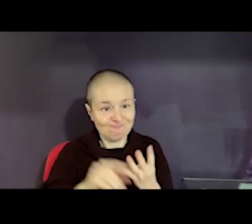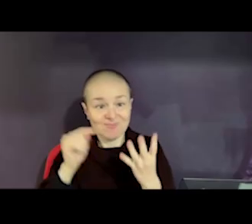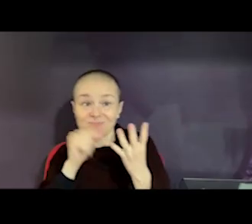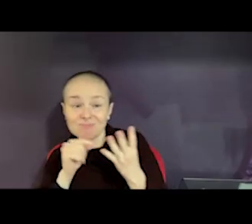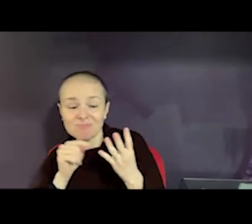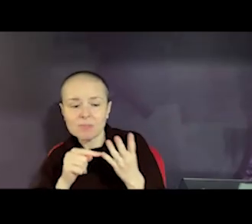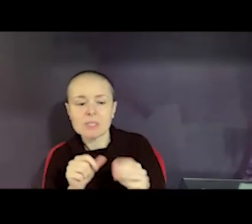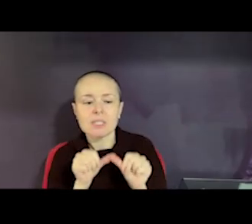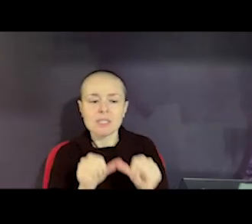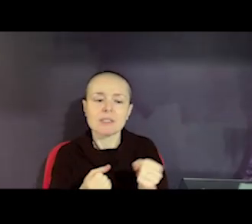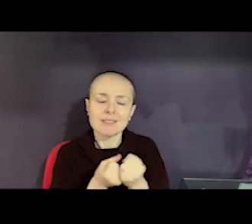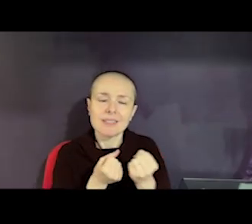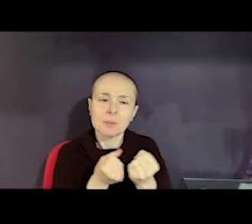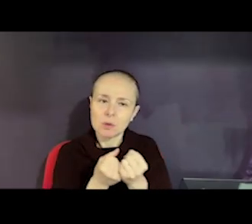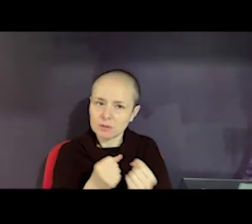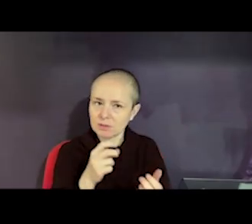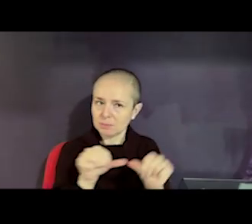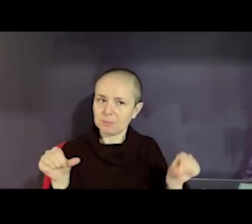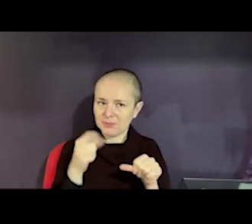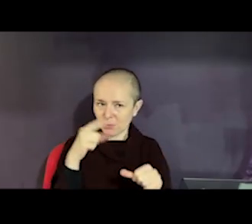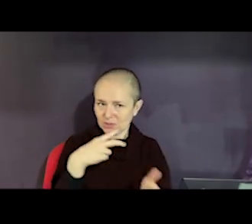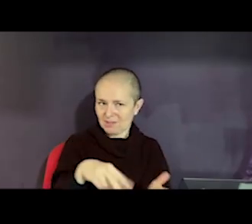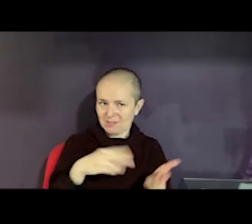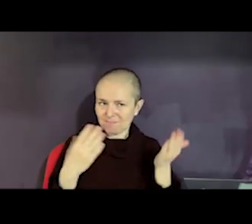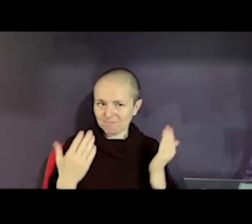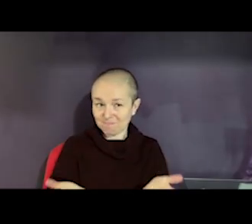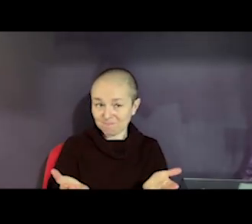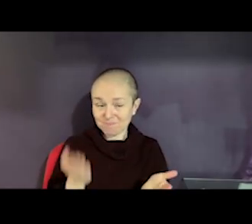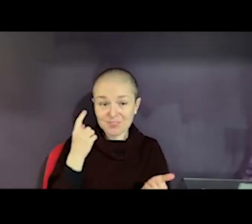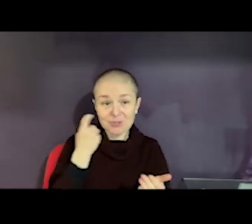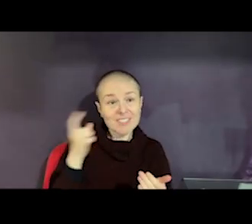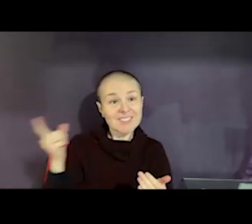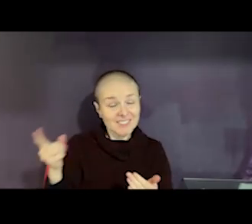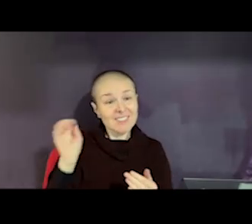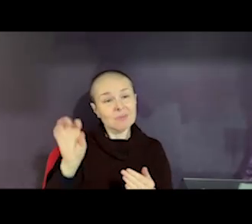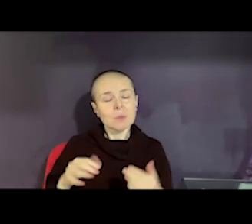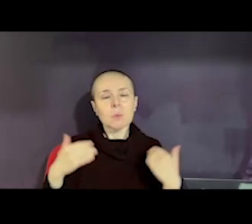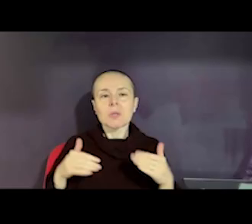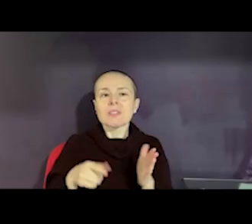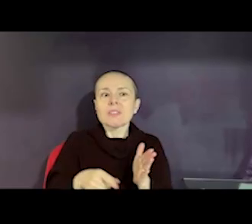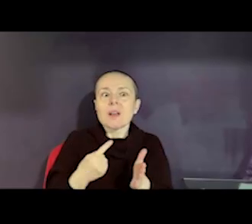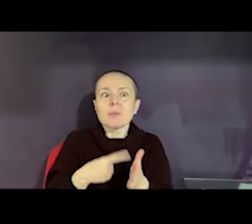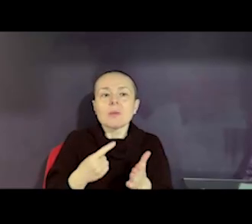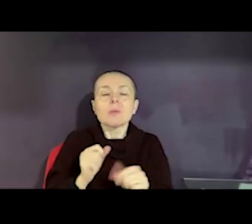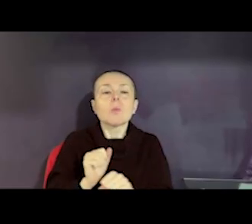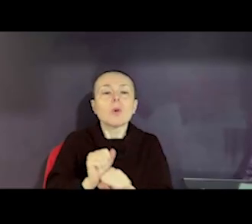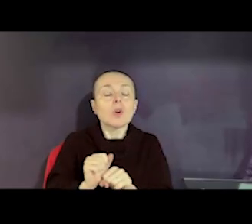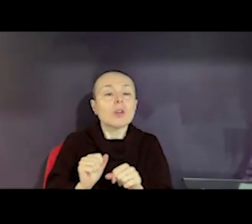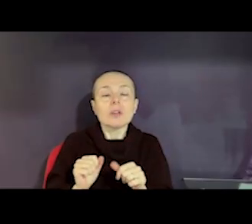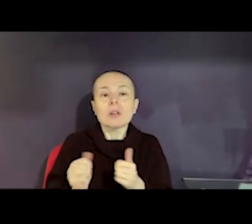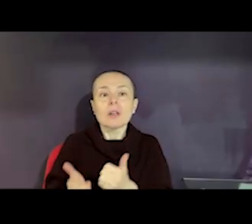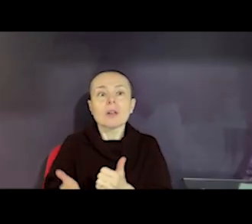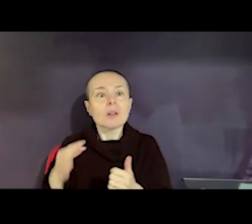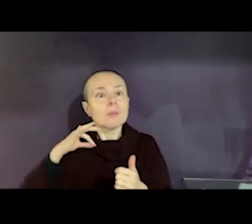is sustainable space for dance, right? So I know that Amrita and Jeeno shared about like how part of why their work is possible is